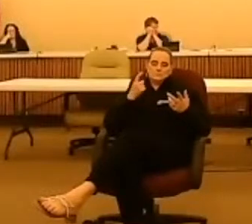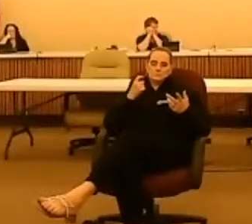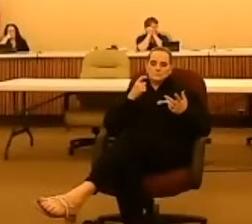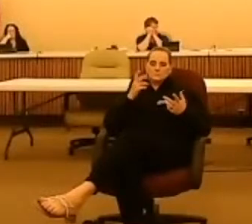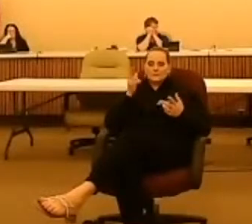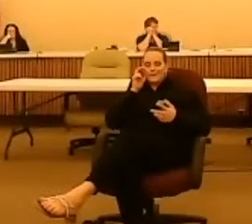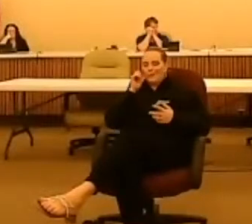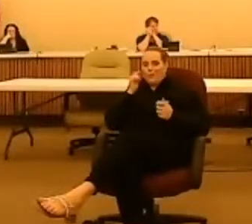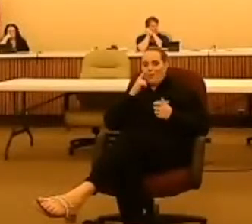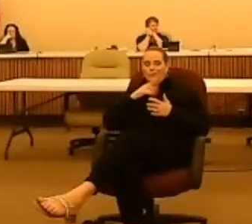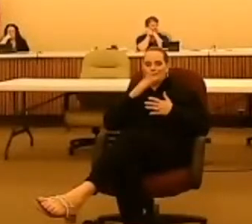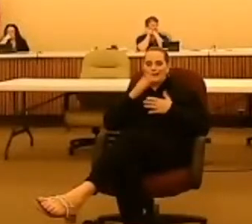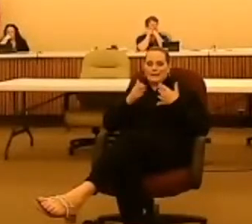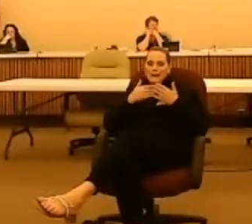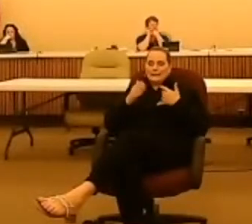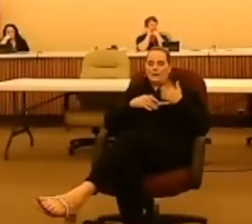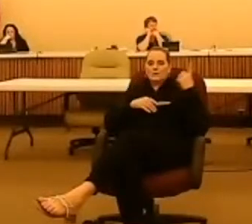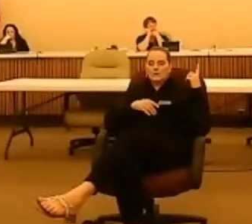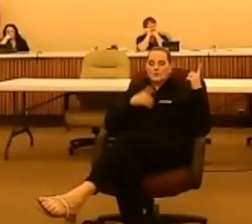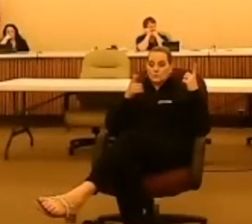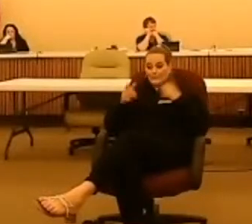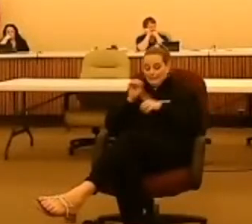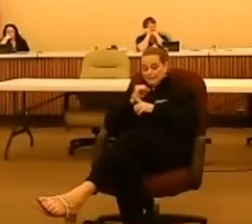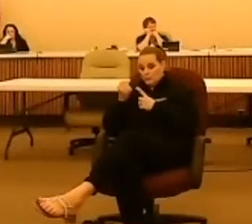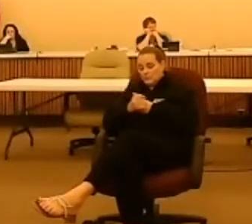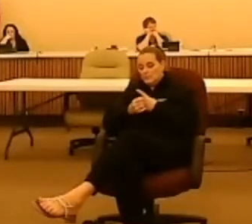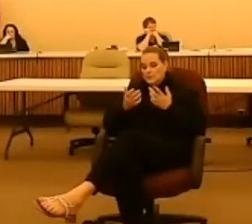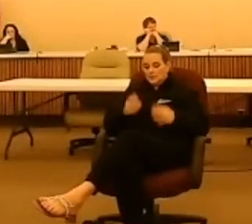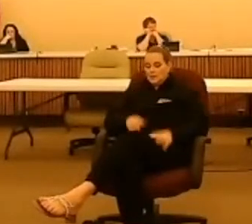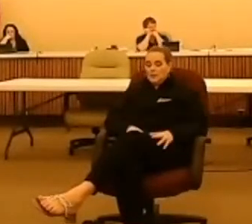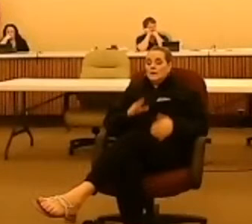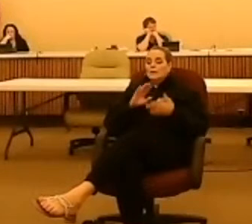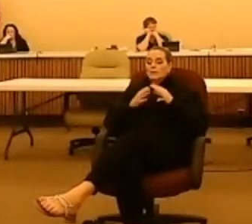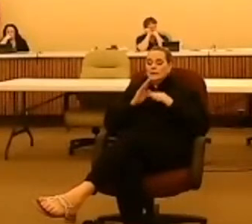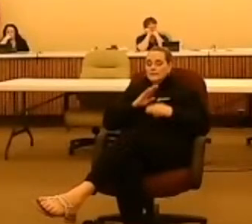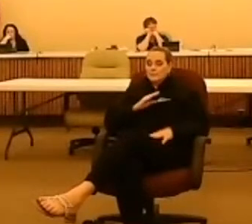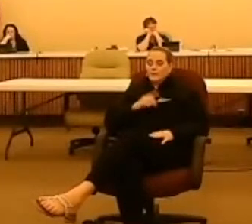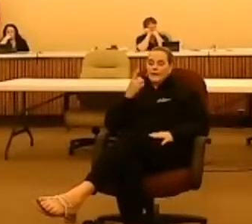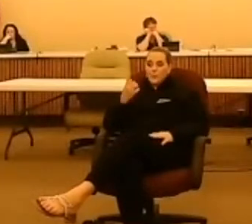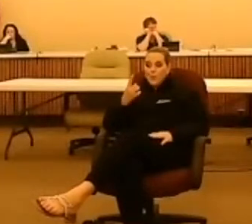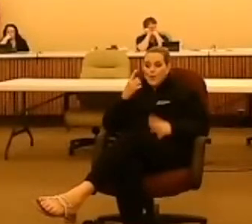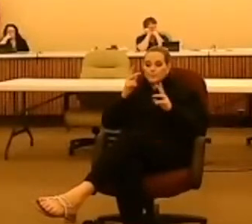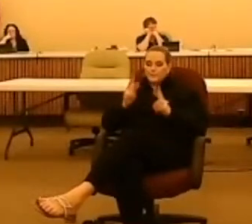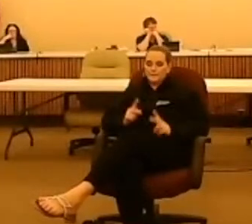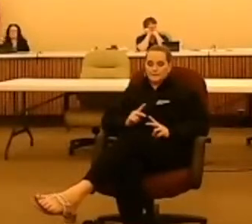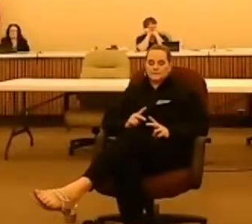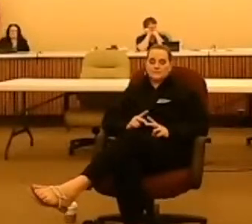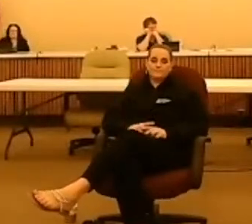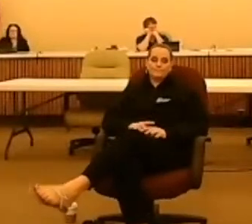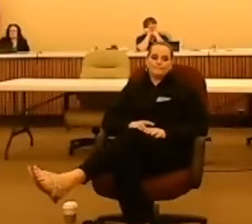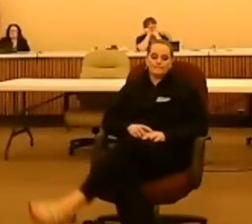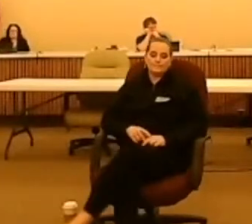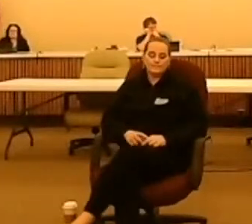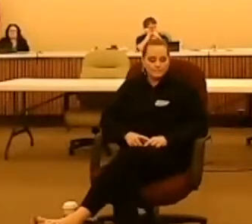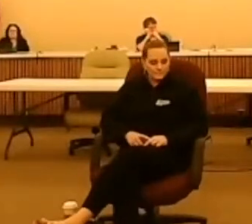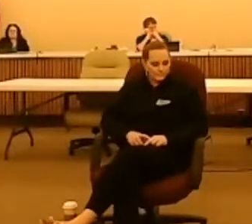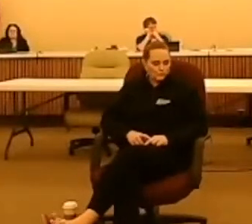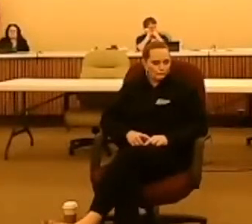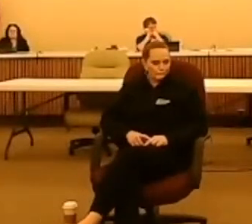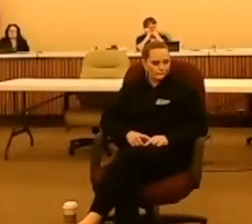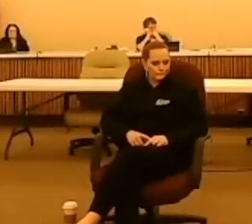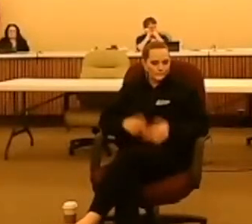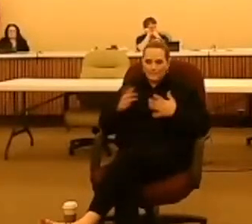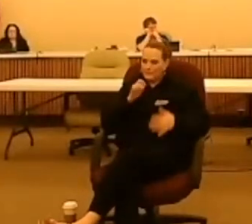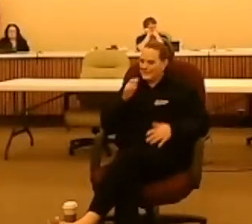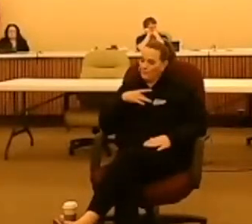Correct. So in that case, though, the town board, of course, the one person who's the subject of it might not